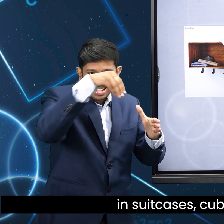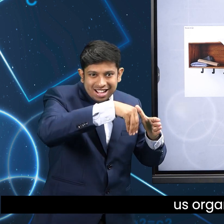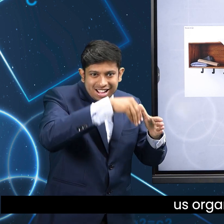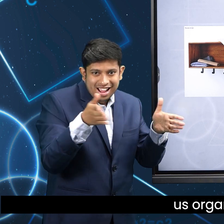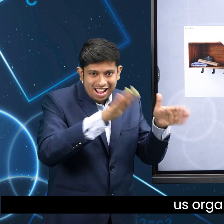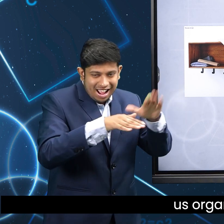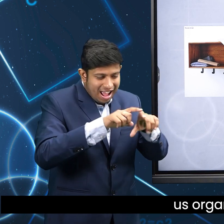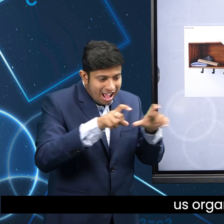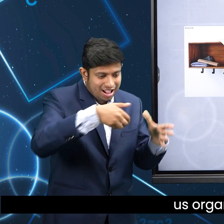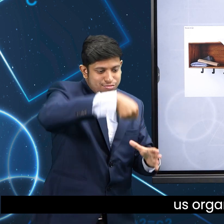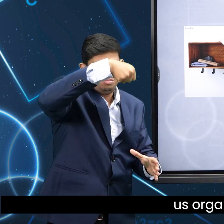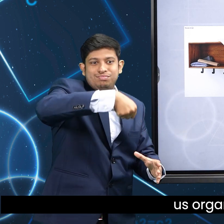us organize and store stuff.